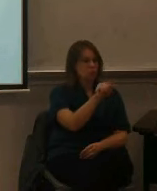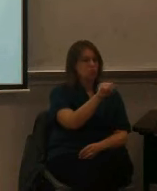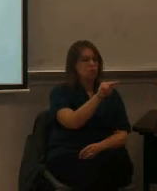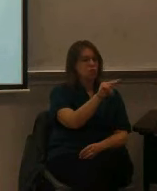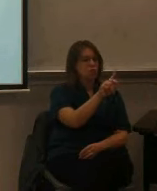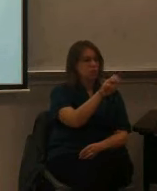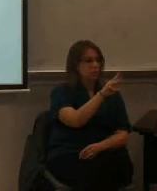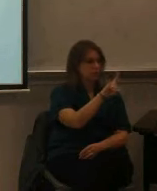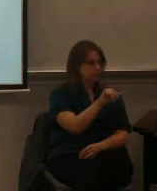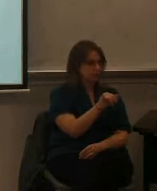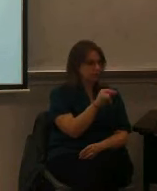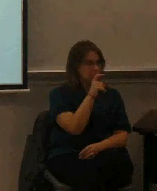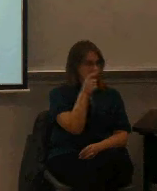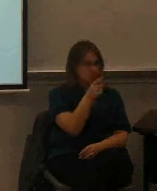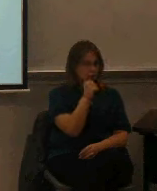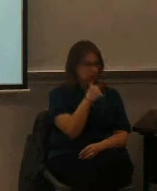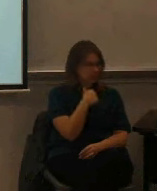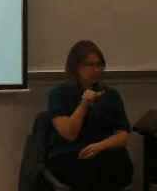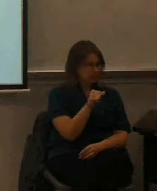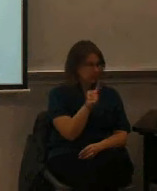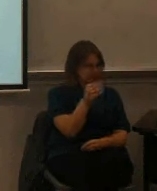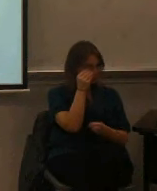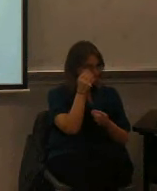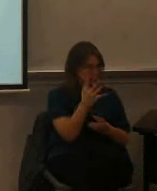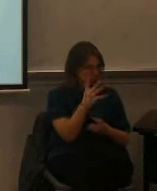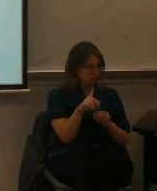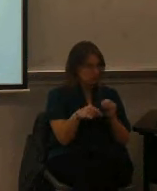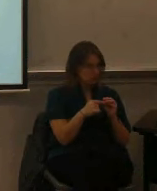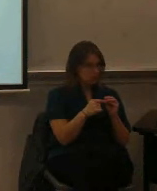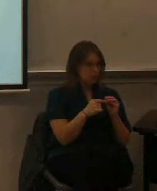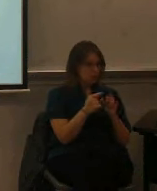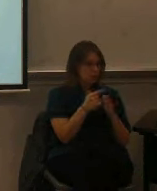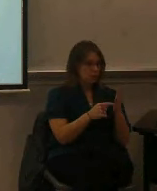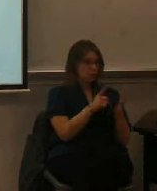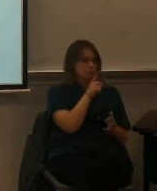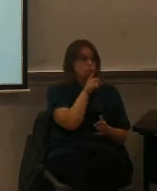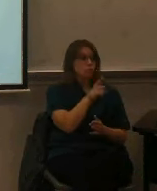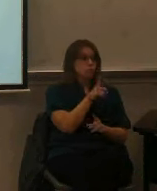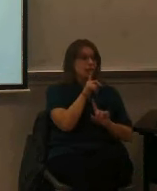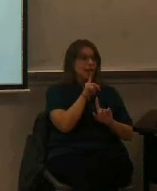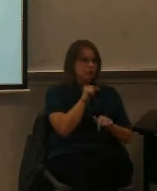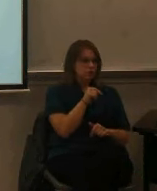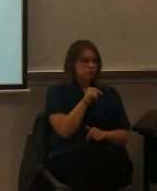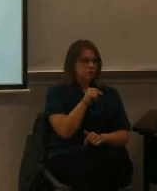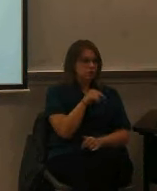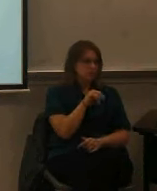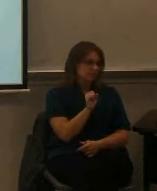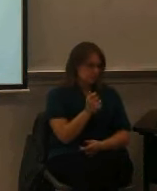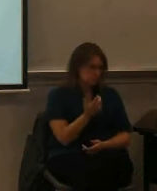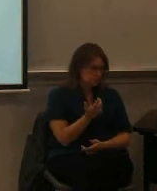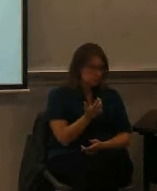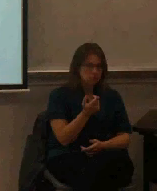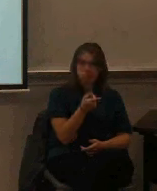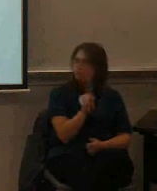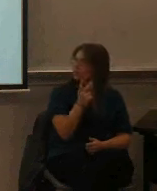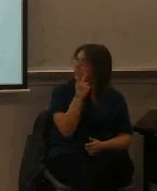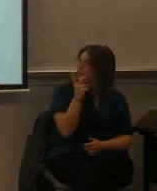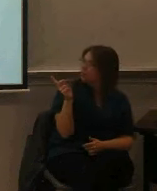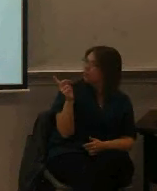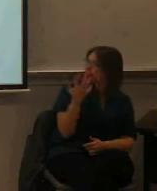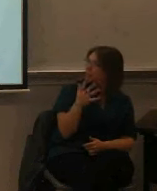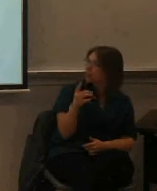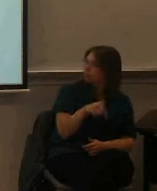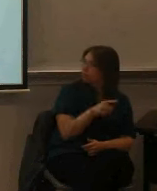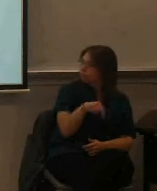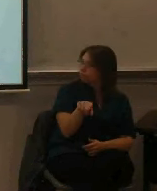So because you don't have any information as to what the true answer is. So you can see this thing is just